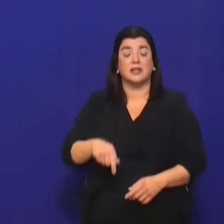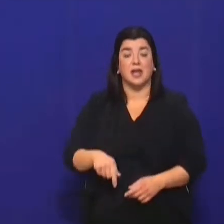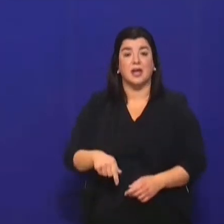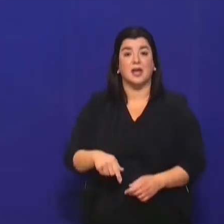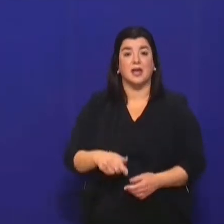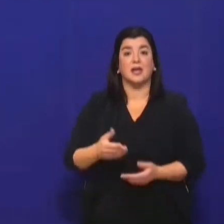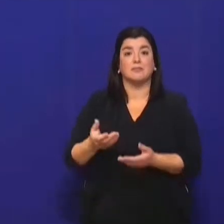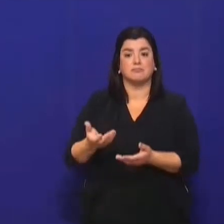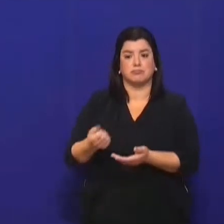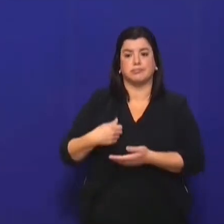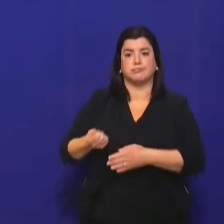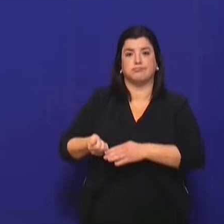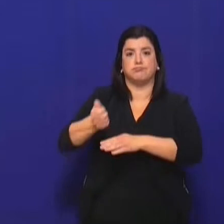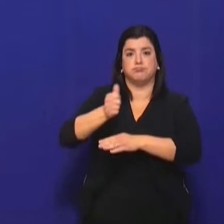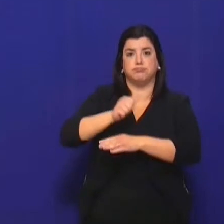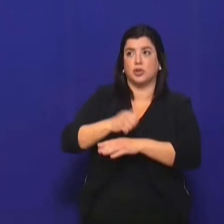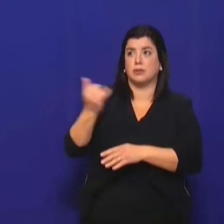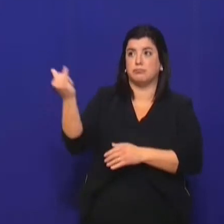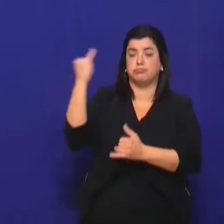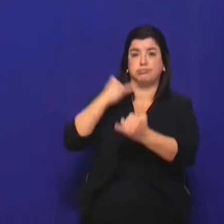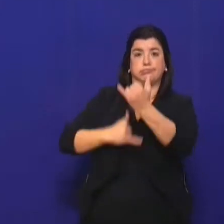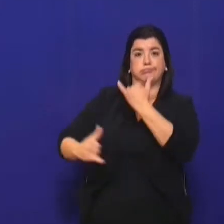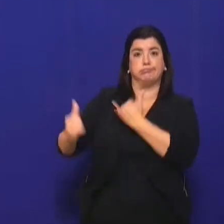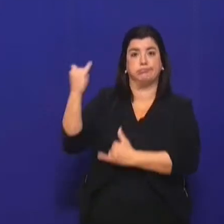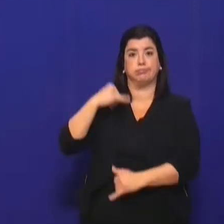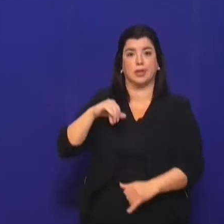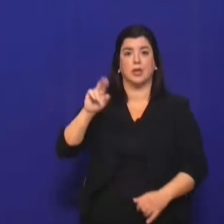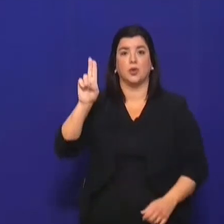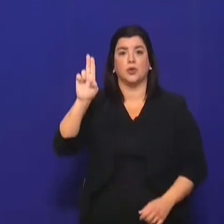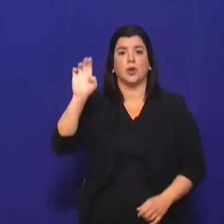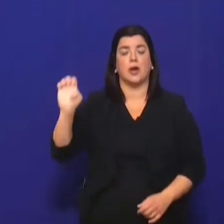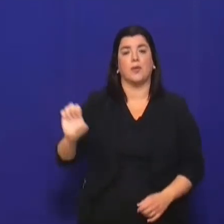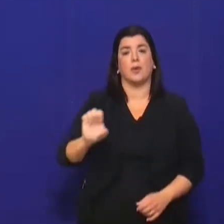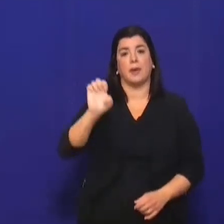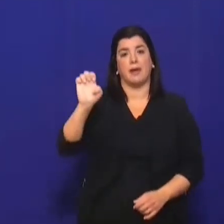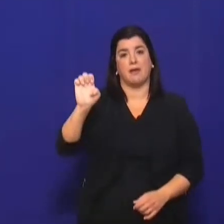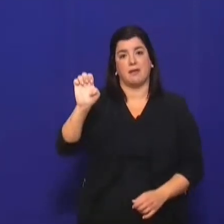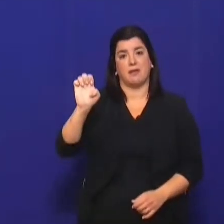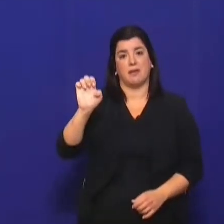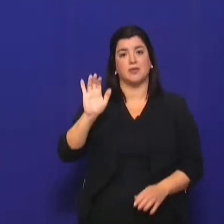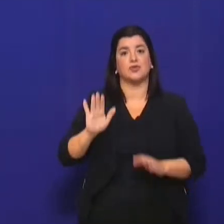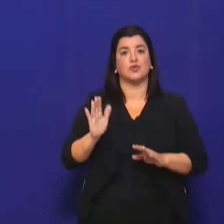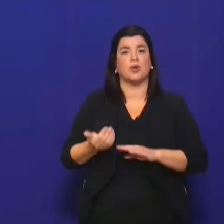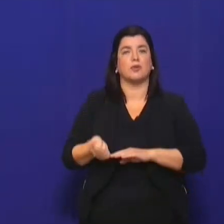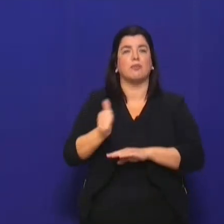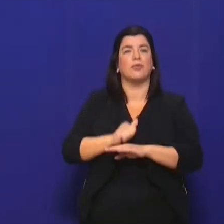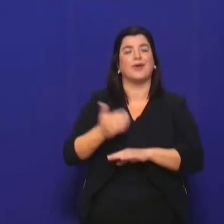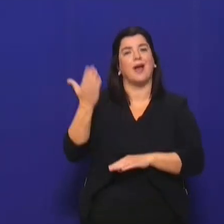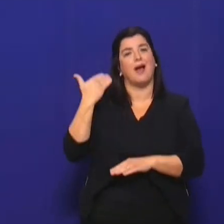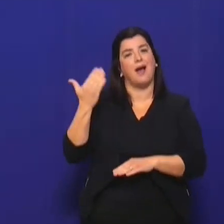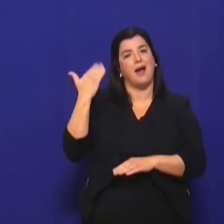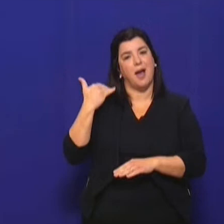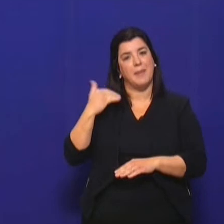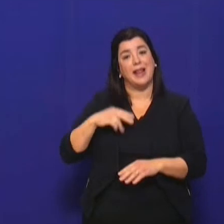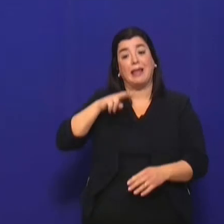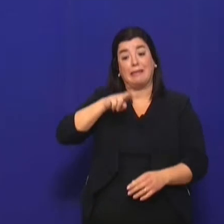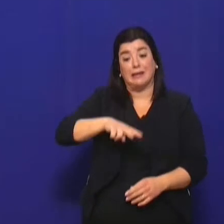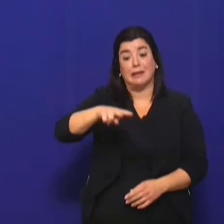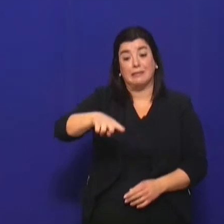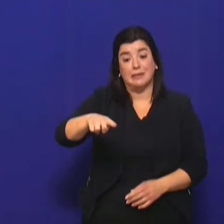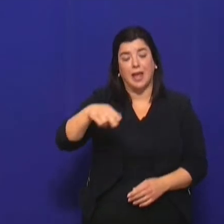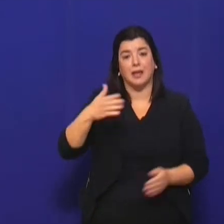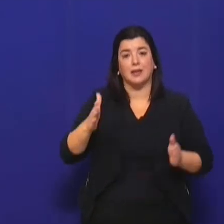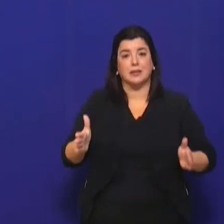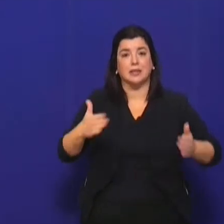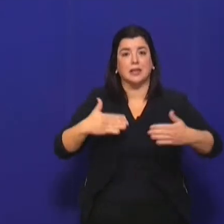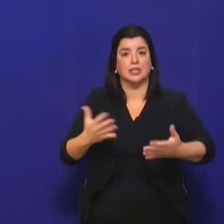kien ordnat u ġej mill-Unjoni Ewropea kont l-allokazzjonijiet li qed ikollna kull nhar ta' tnejn,